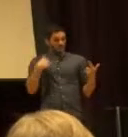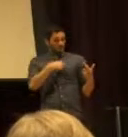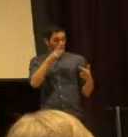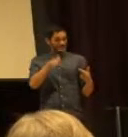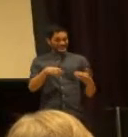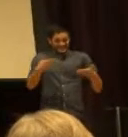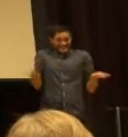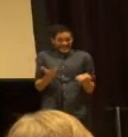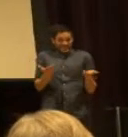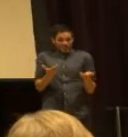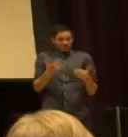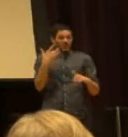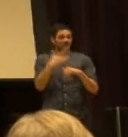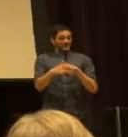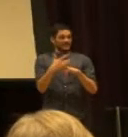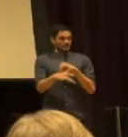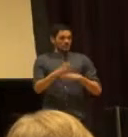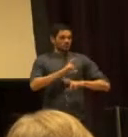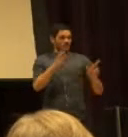to us.